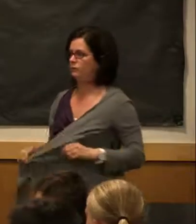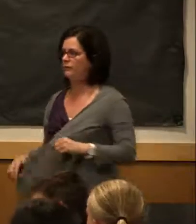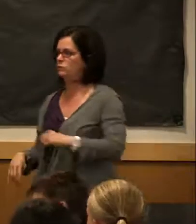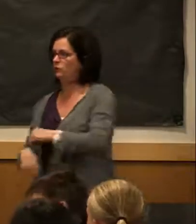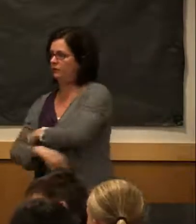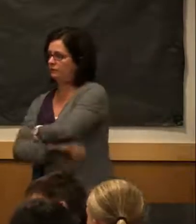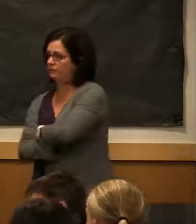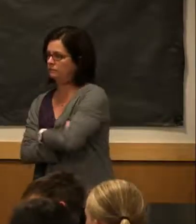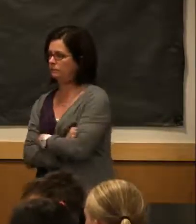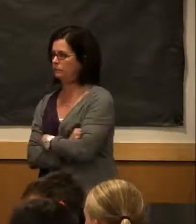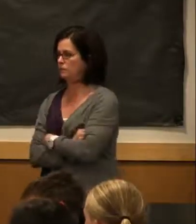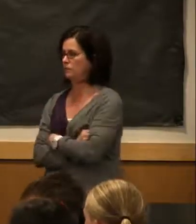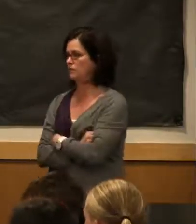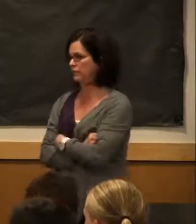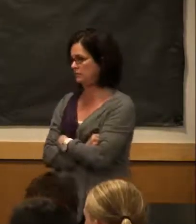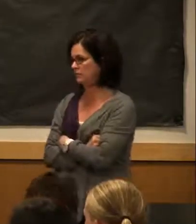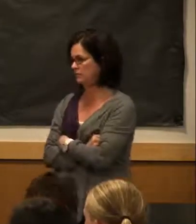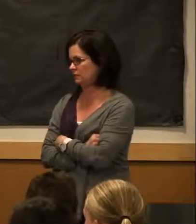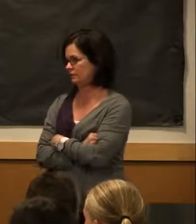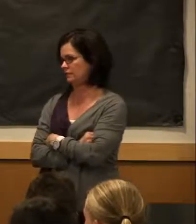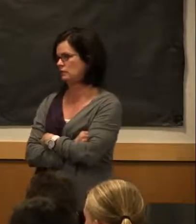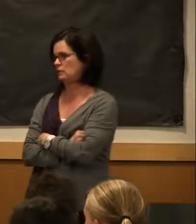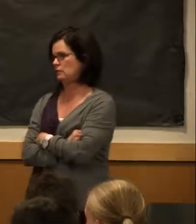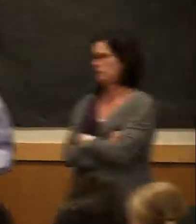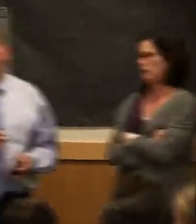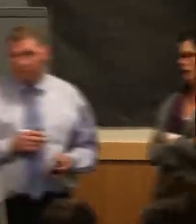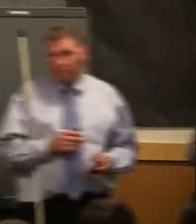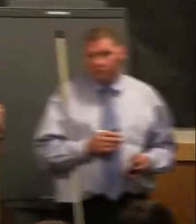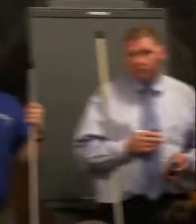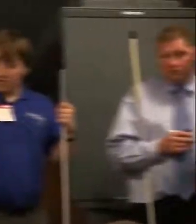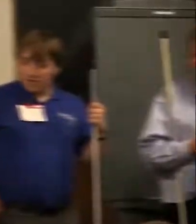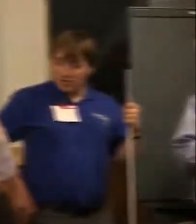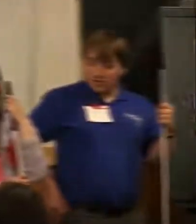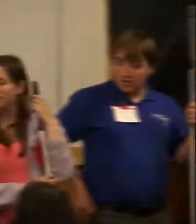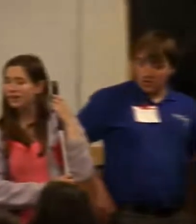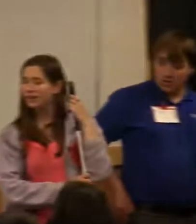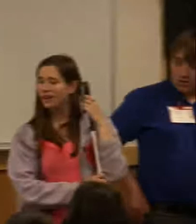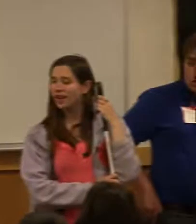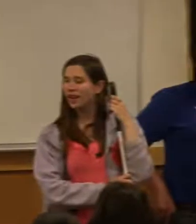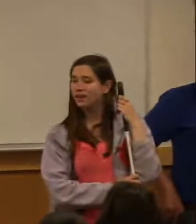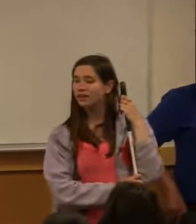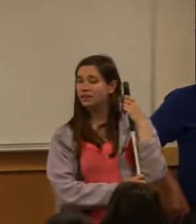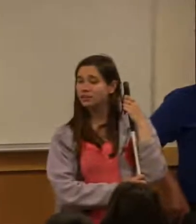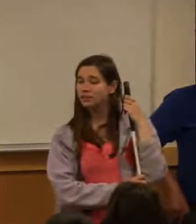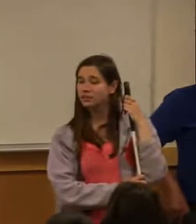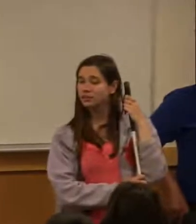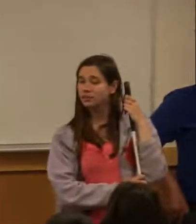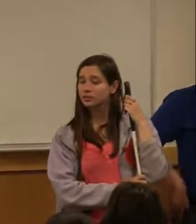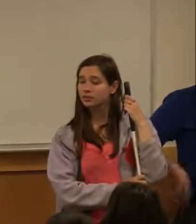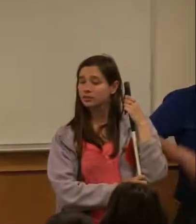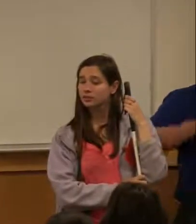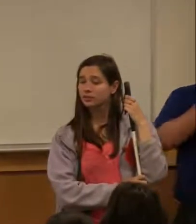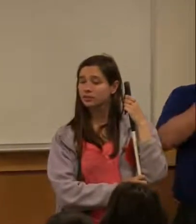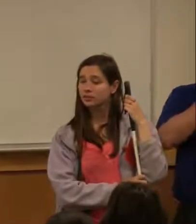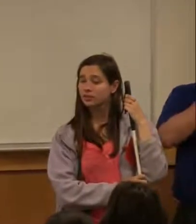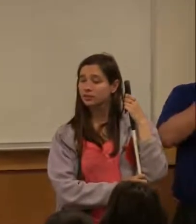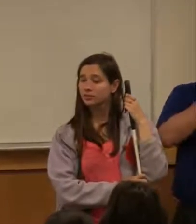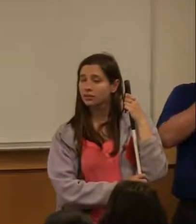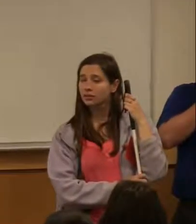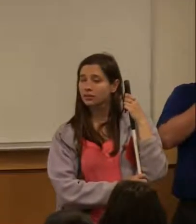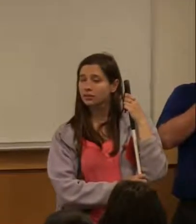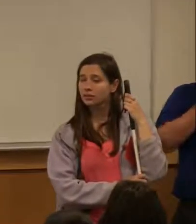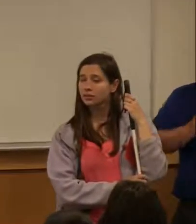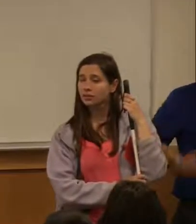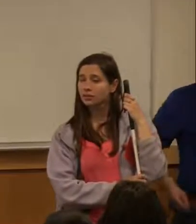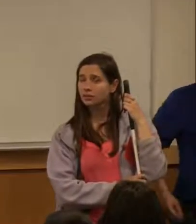Hi, my name's Shauna. This person's to the right and she's signing. Yep. I was just wondering, you had mentioned what you were